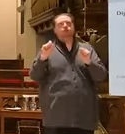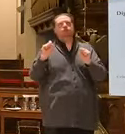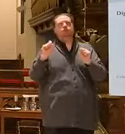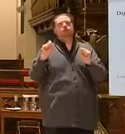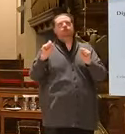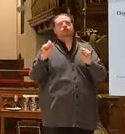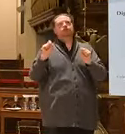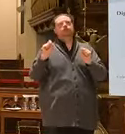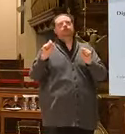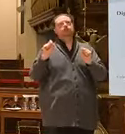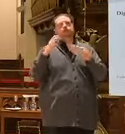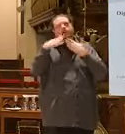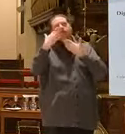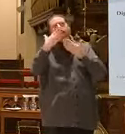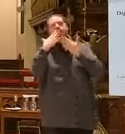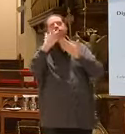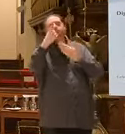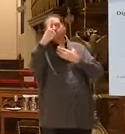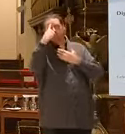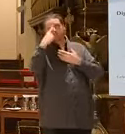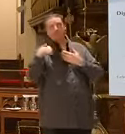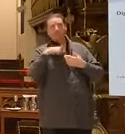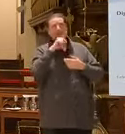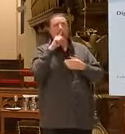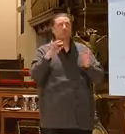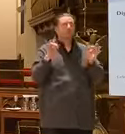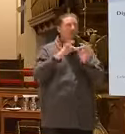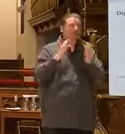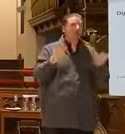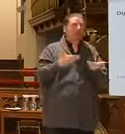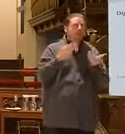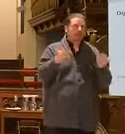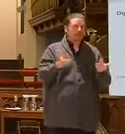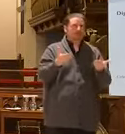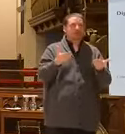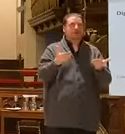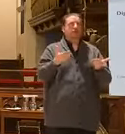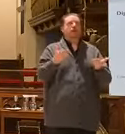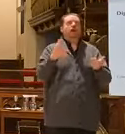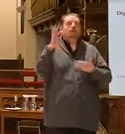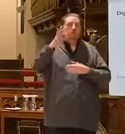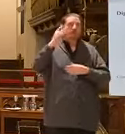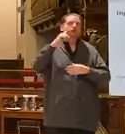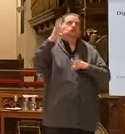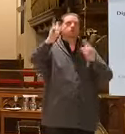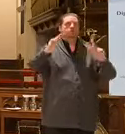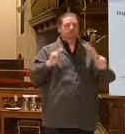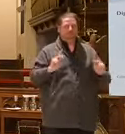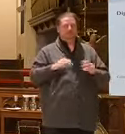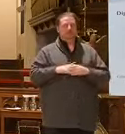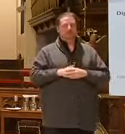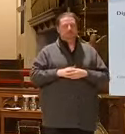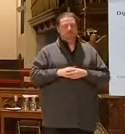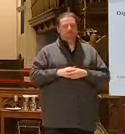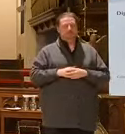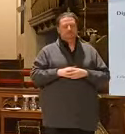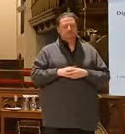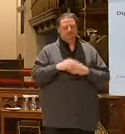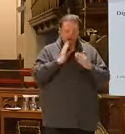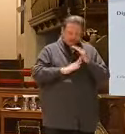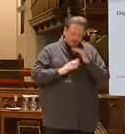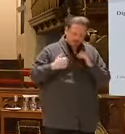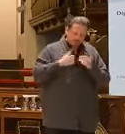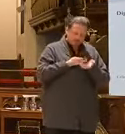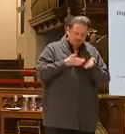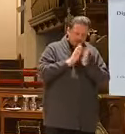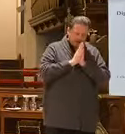salvation, giving thanks that you have held us worthy to be in your presence and minister to you. Humbly we